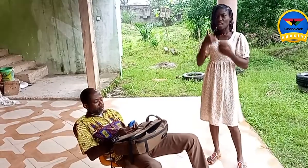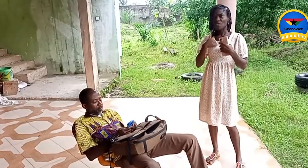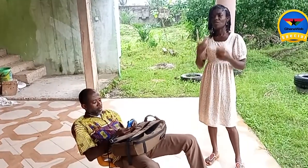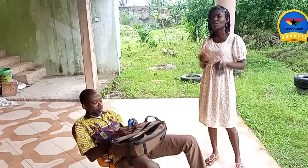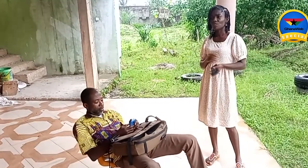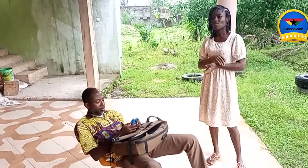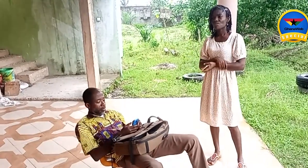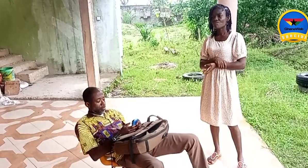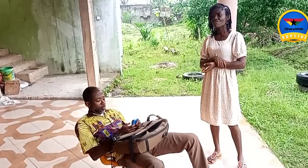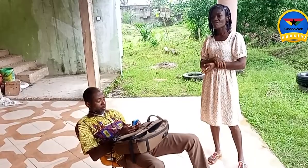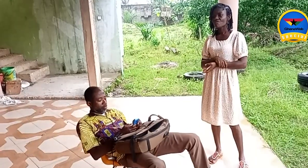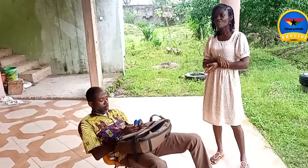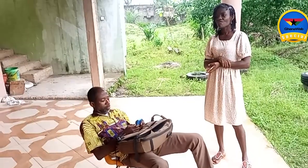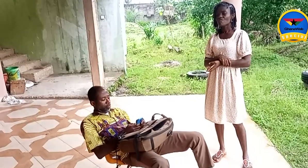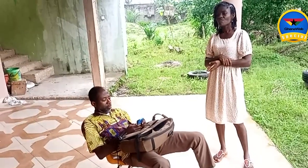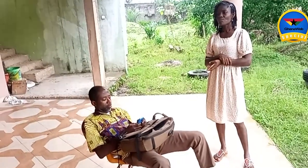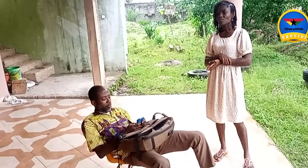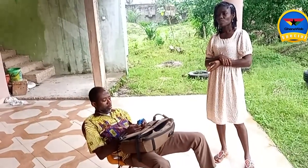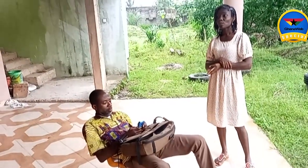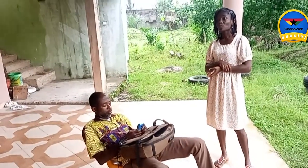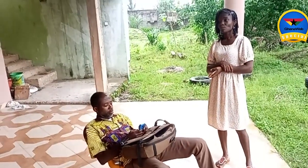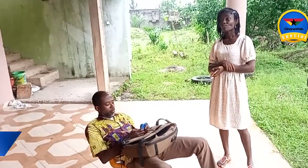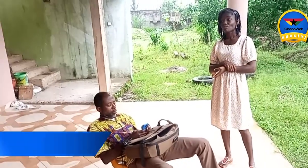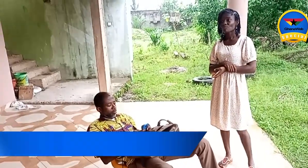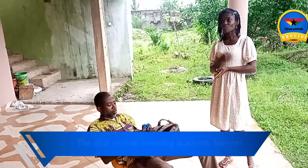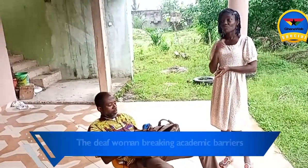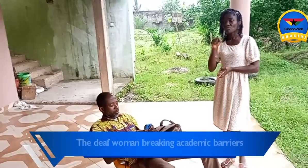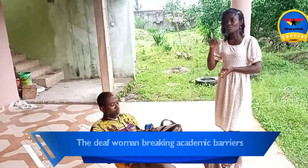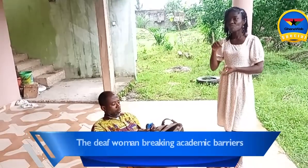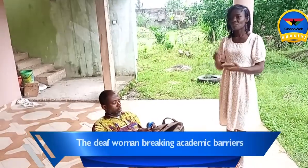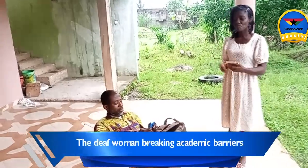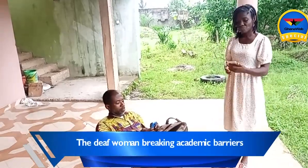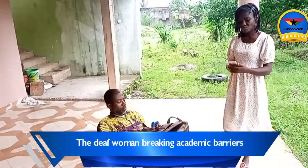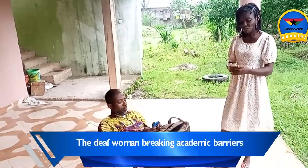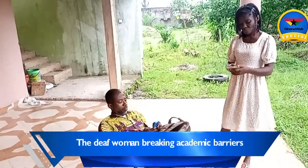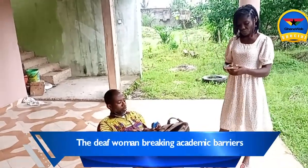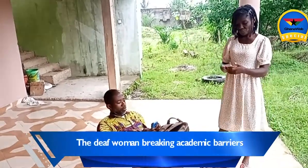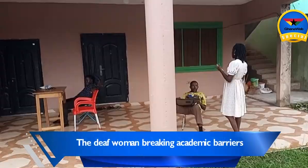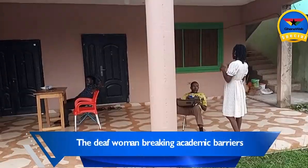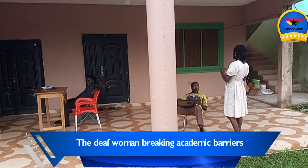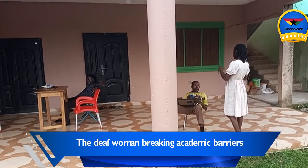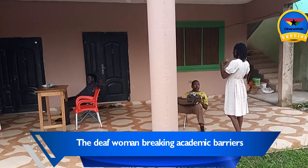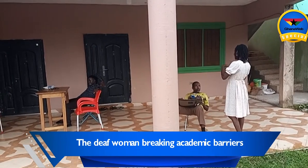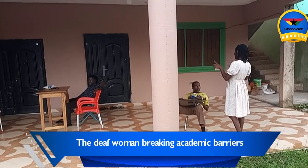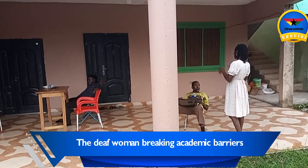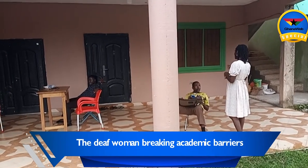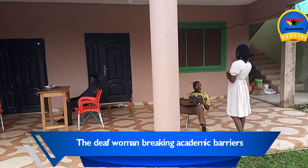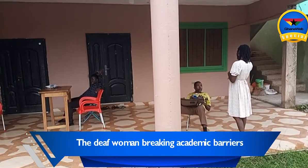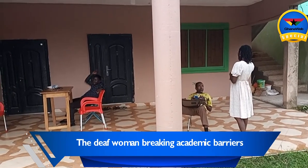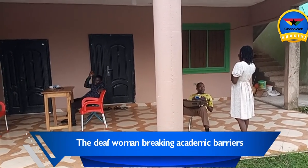Mr. Asamwa has learned sign language through Lydia. And that is the means through which they communicate. And he's always